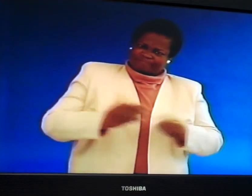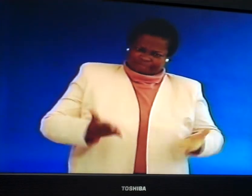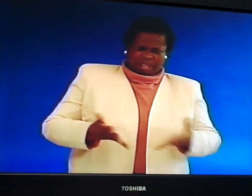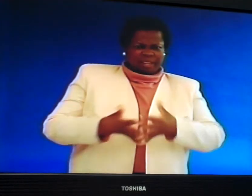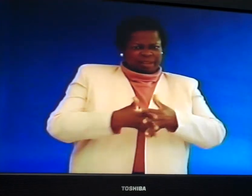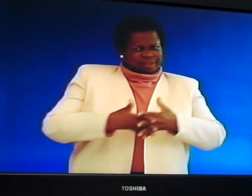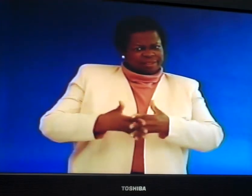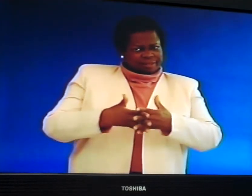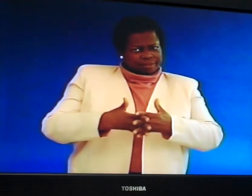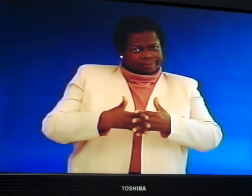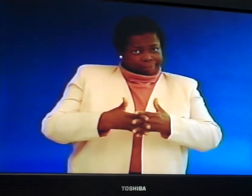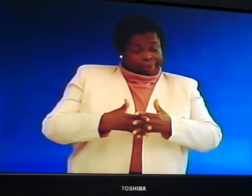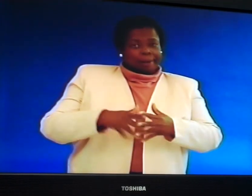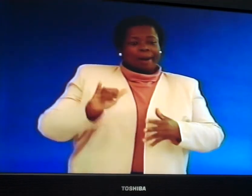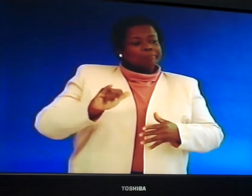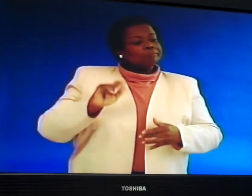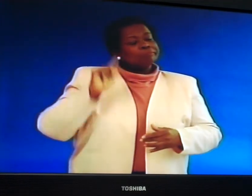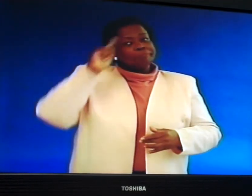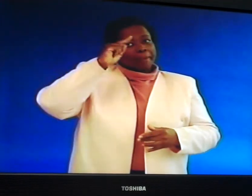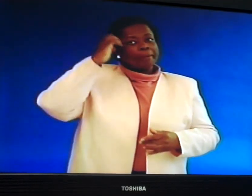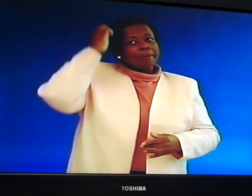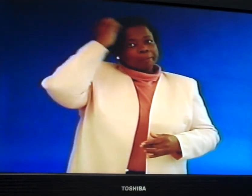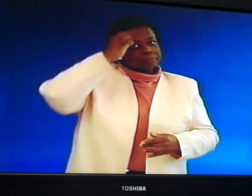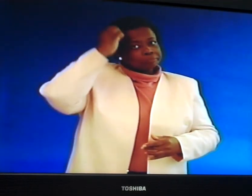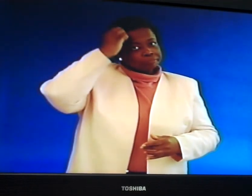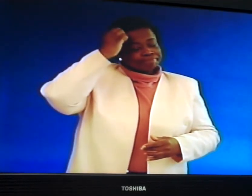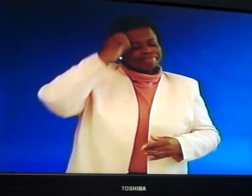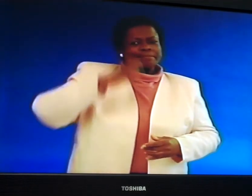Now, the first recording of a movie was 1911.